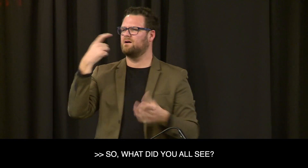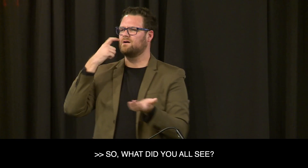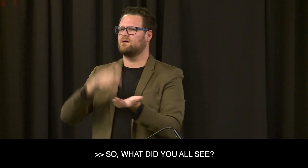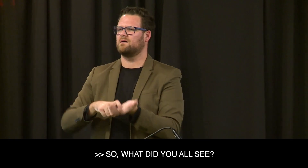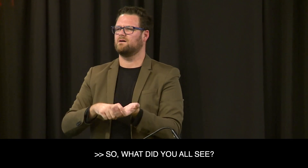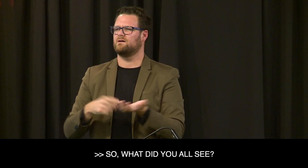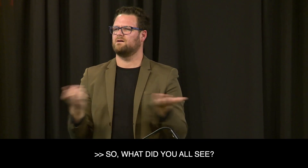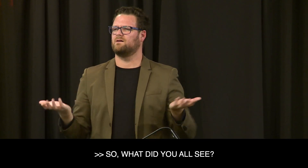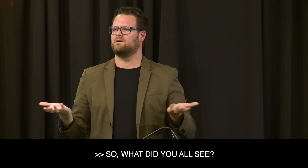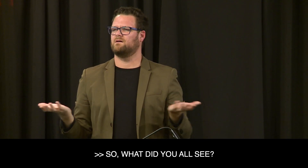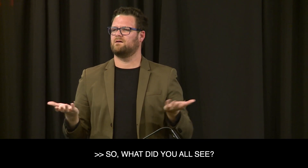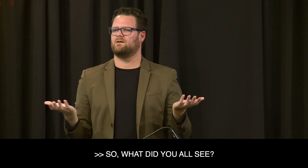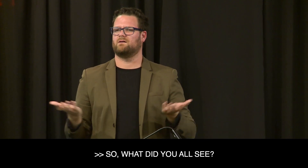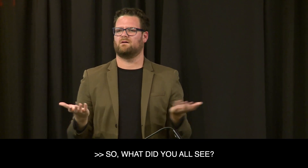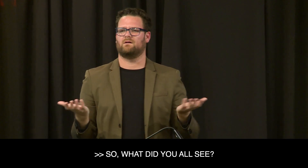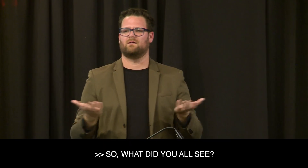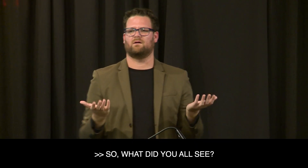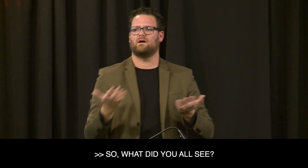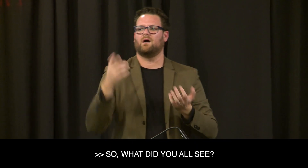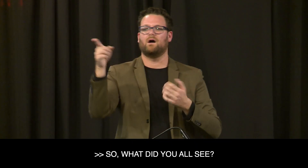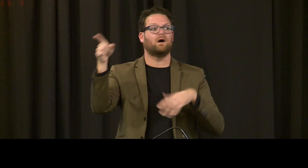So, what do you all see?